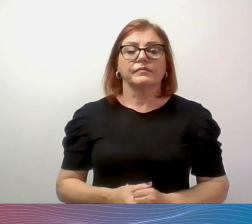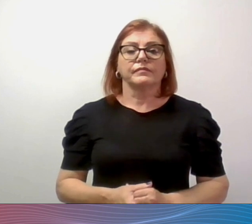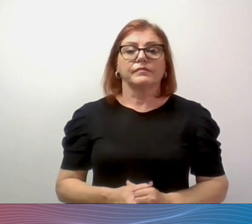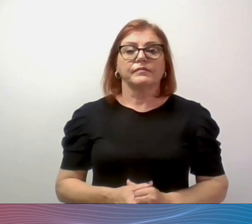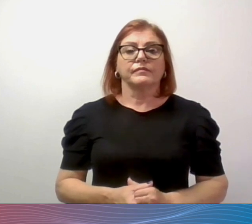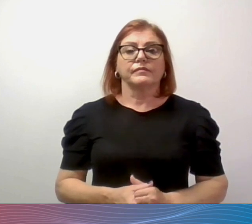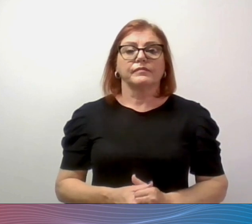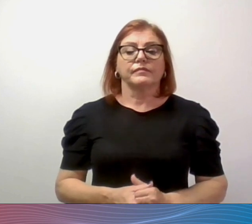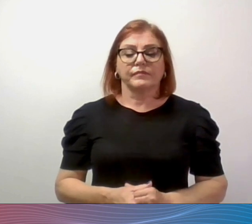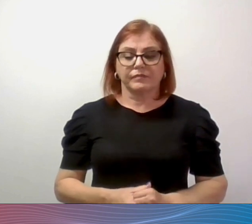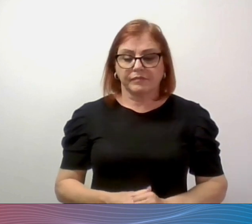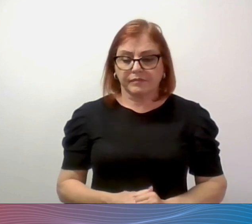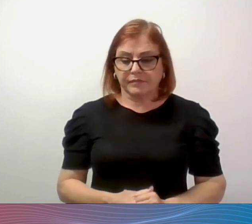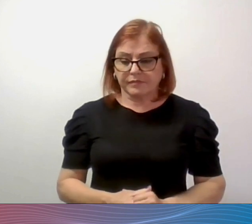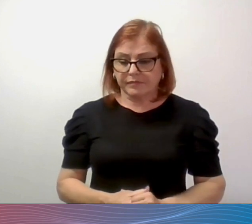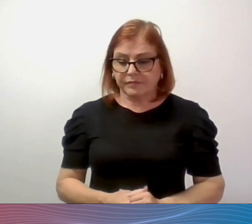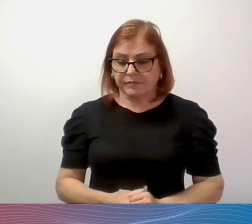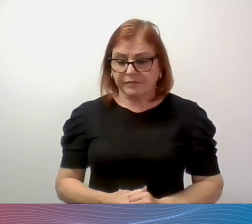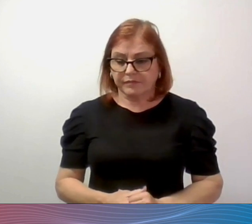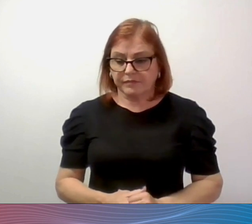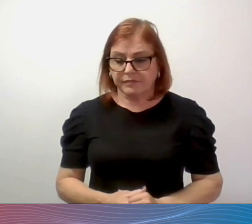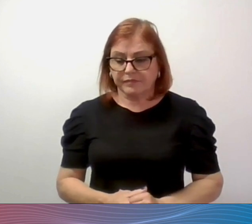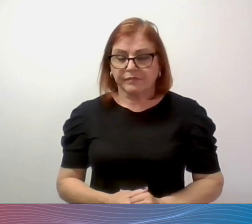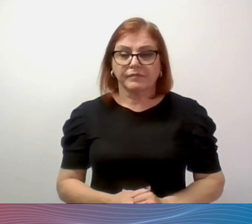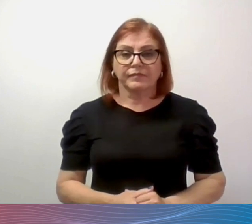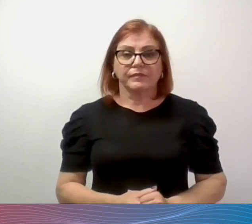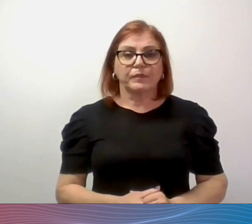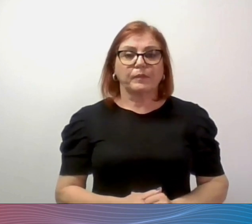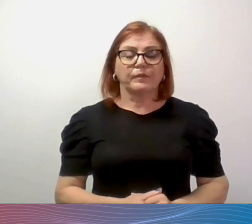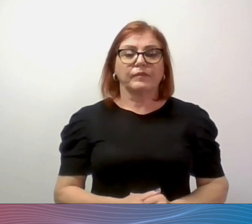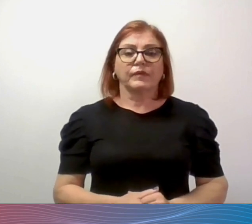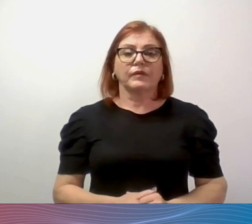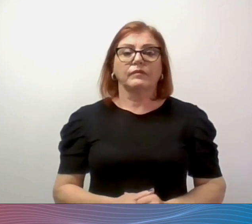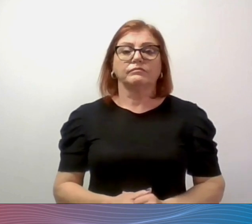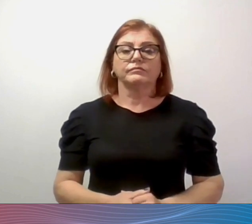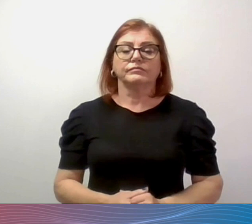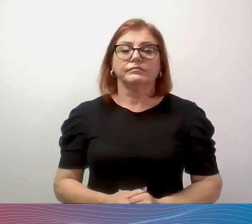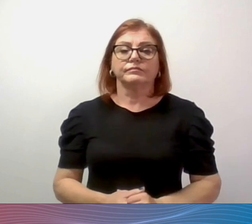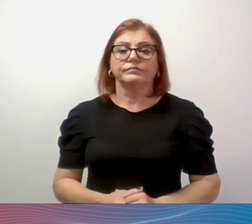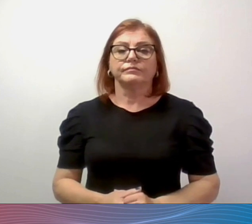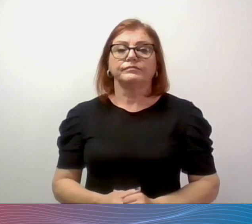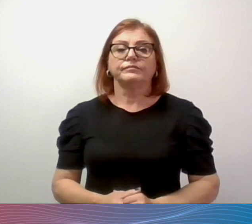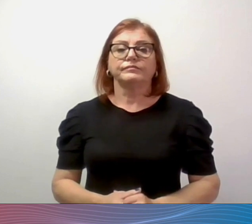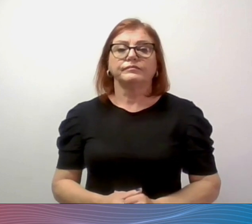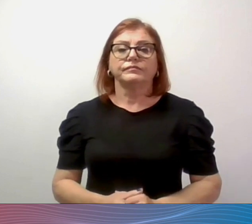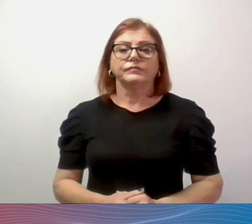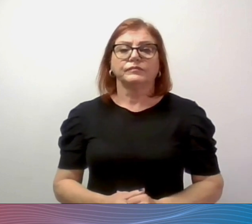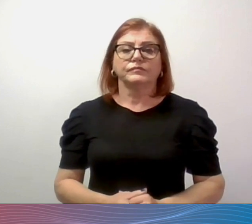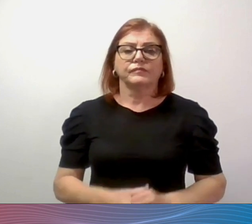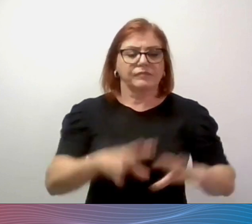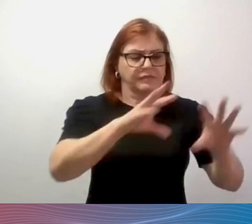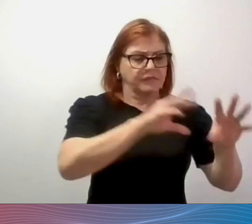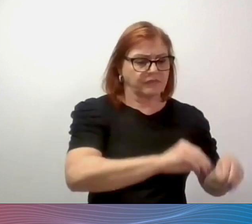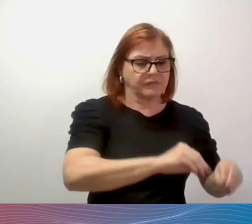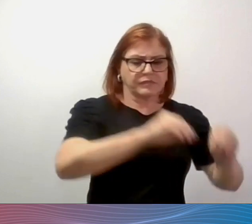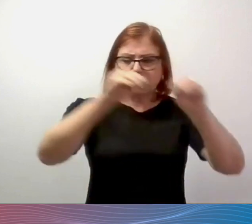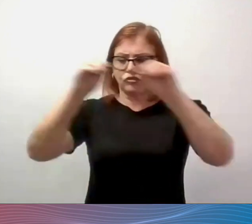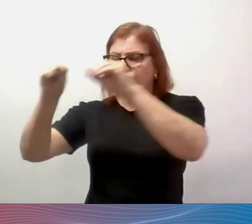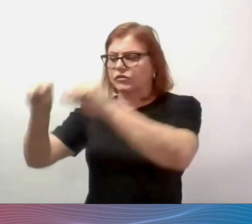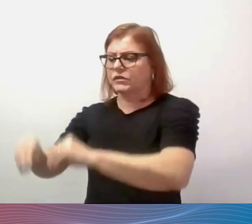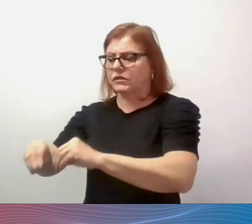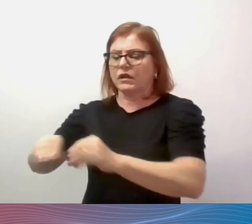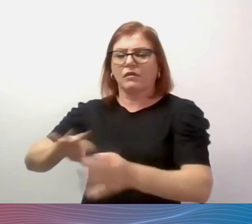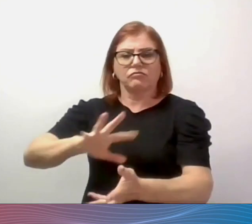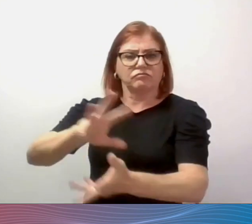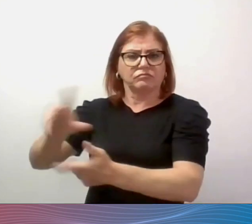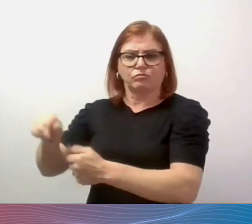17, verse 15. Não peço que os tires do mundo, e sim que os guardes do mal. I do not